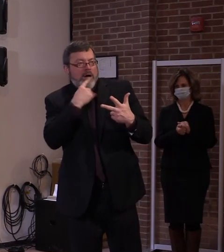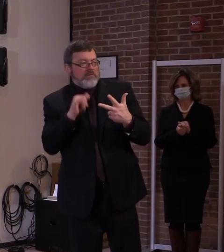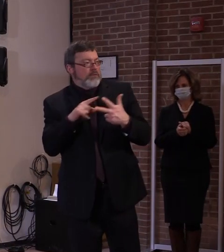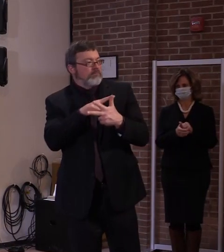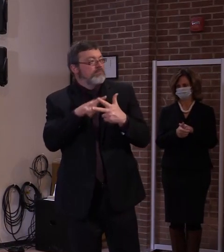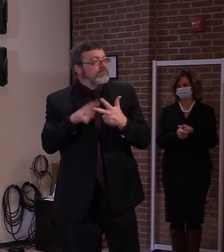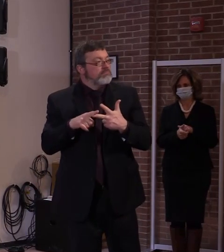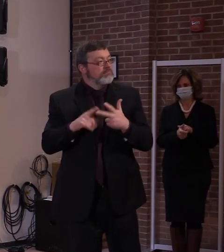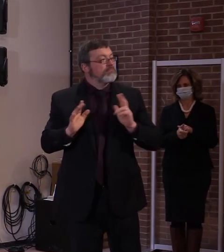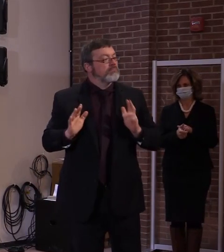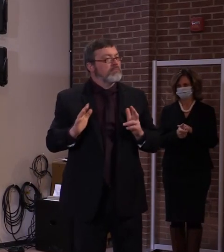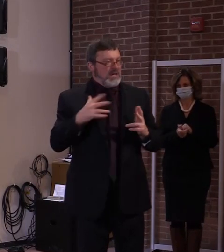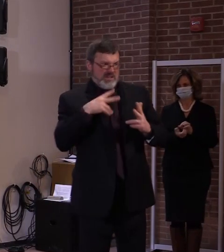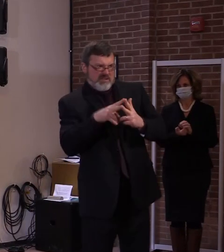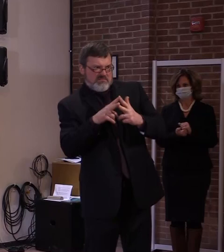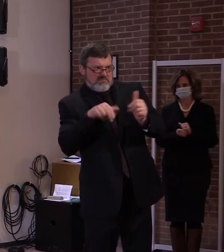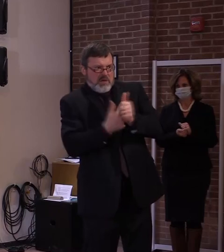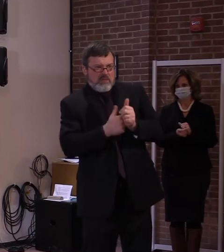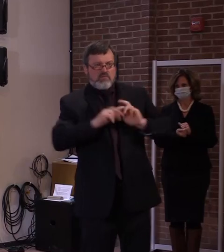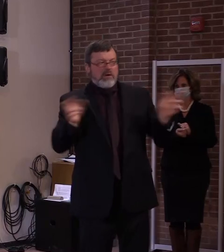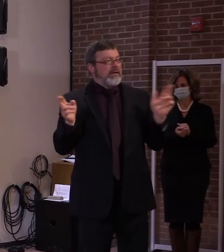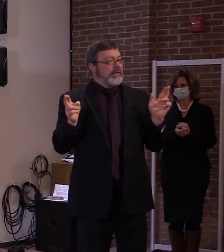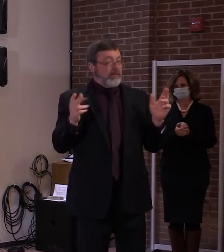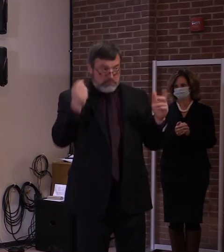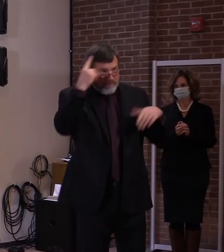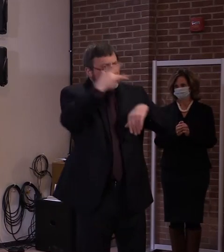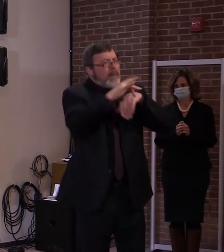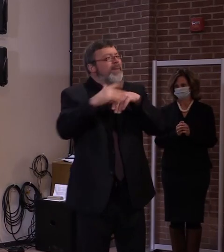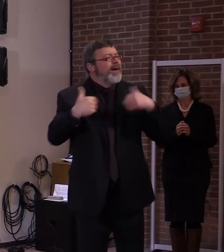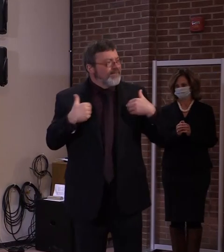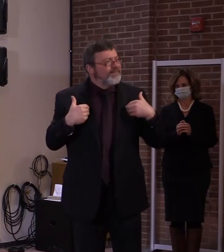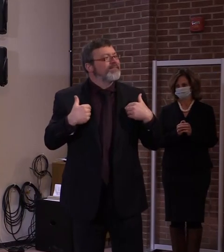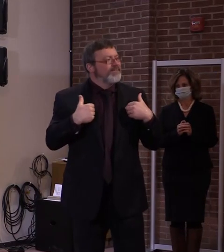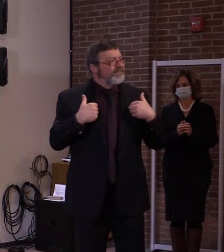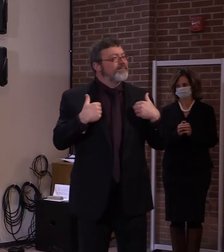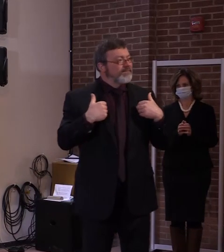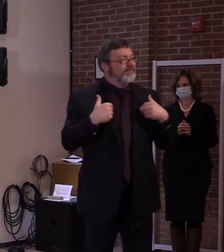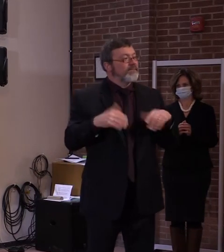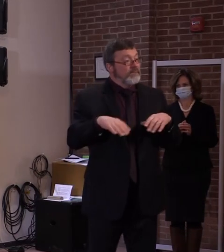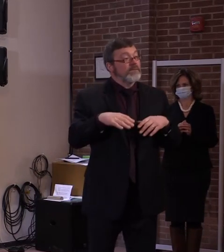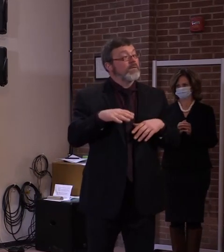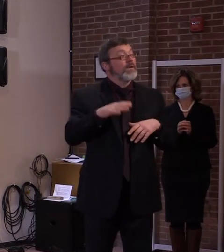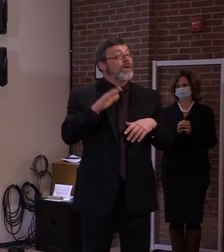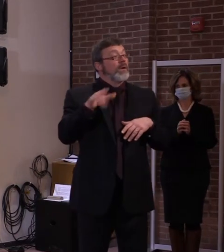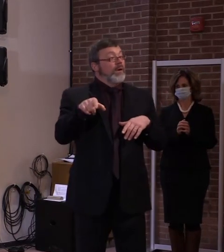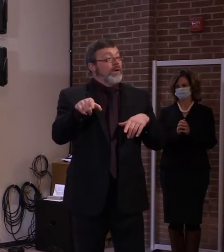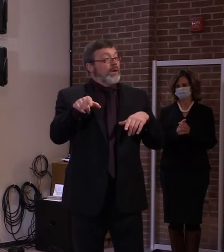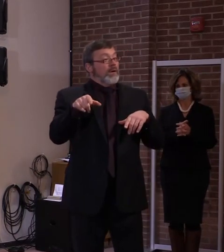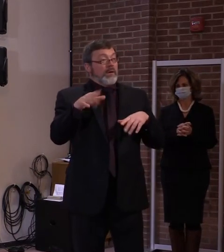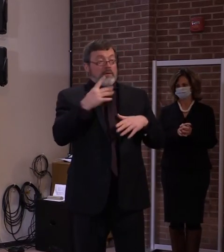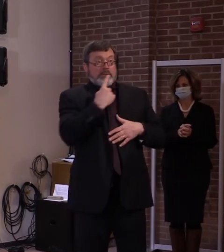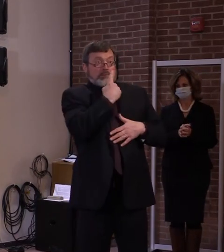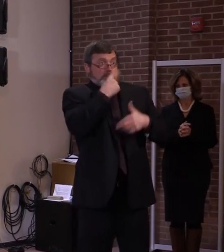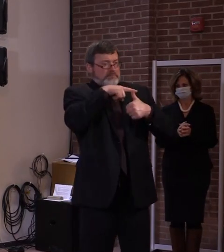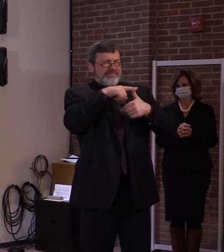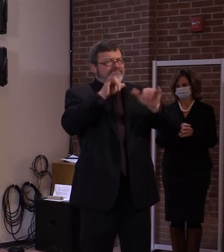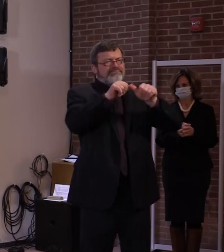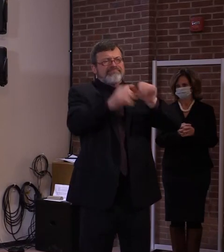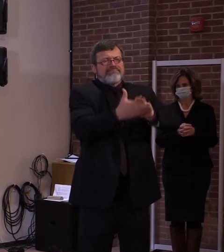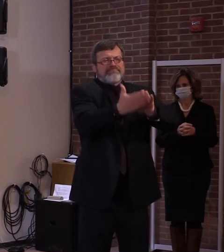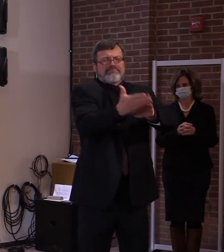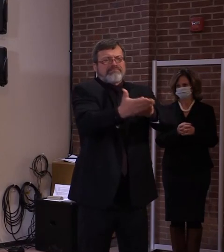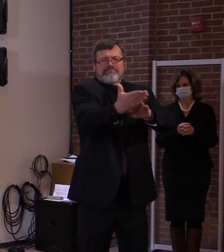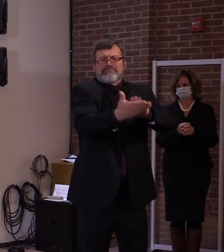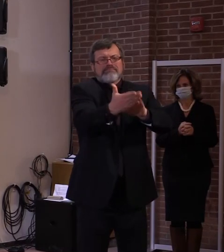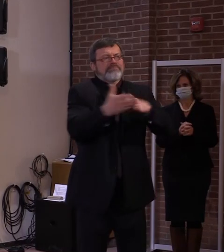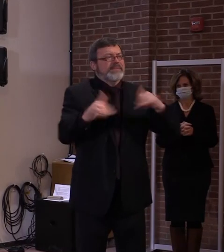we hope to transfer sort of technology from the PCR test, which we haven't discontinued yet, but